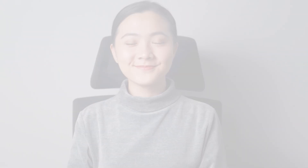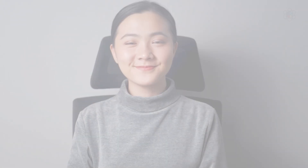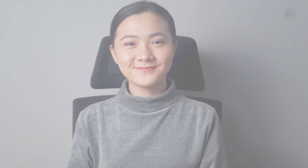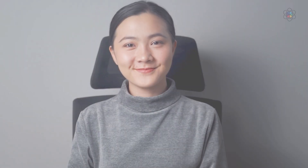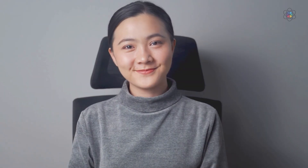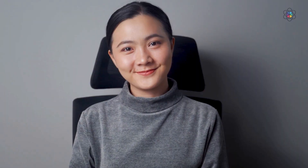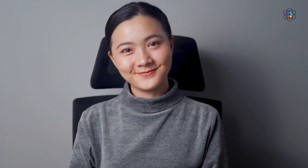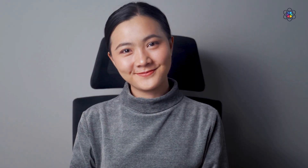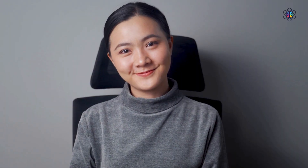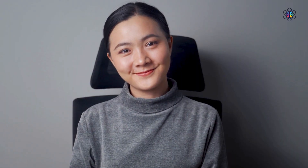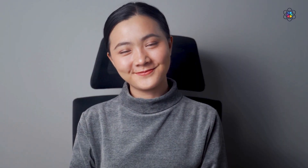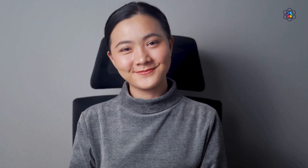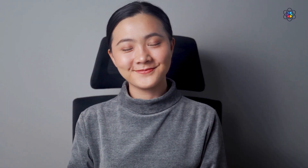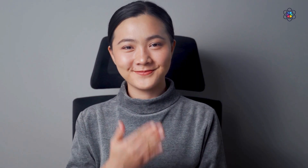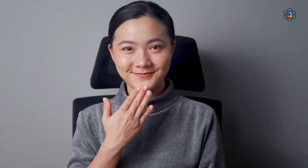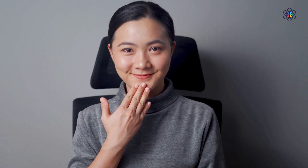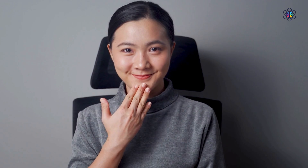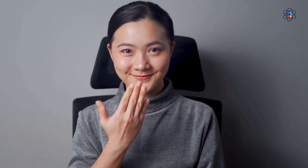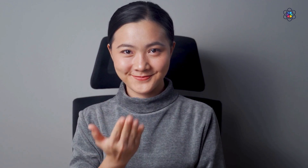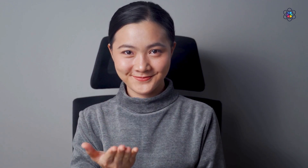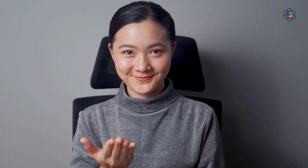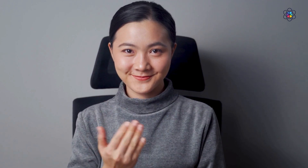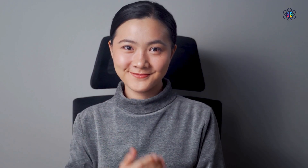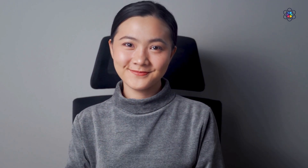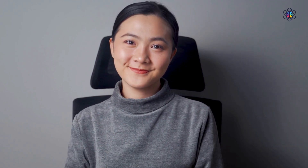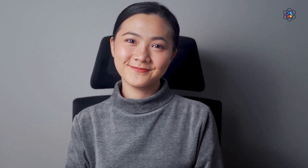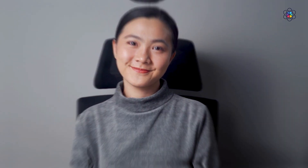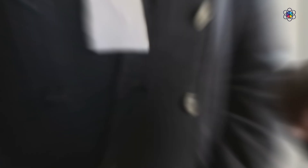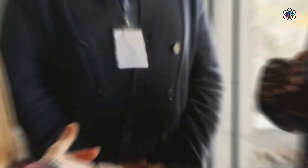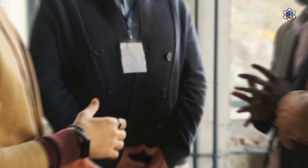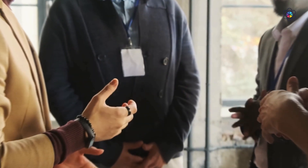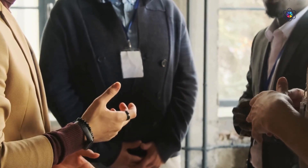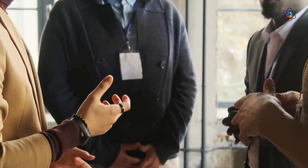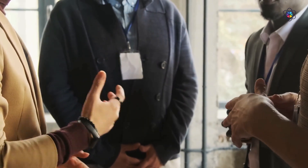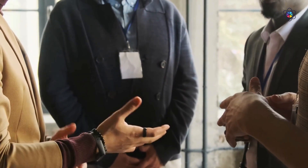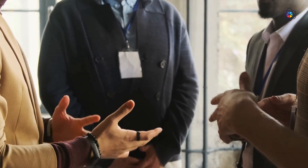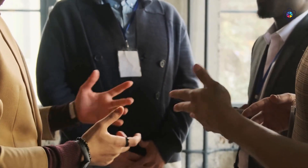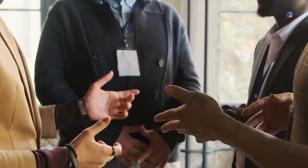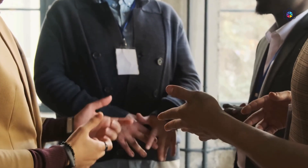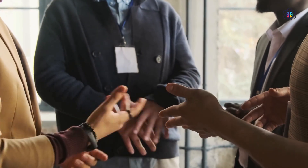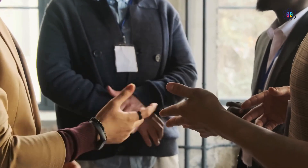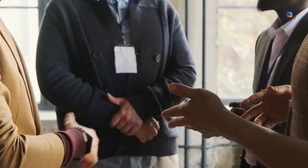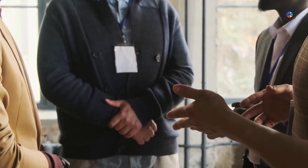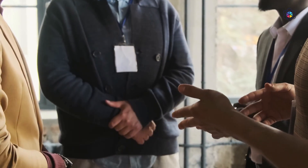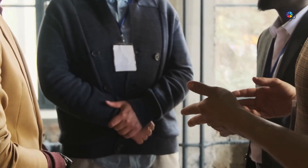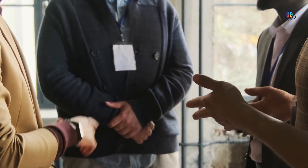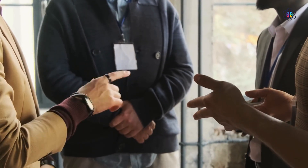What if you could break down a barrier that most people don't even realize exists? A barrier that stops millions of people from being